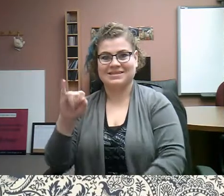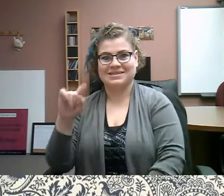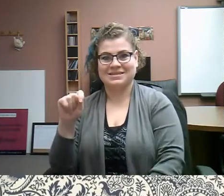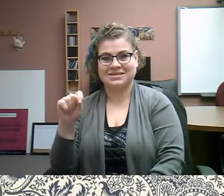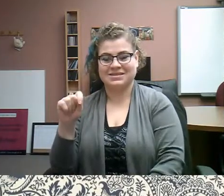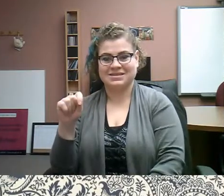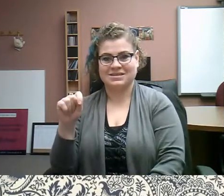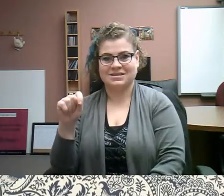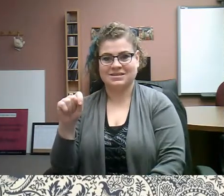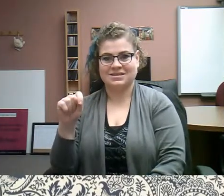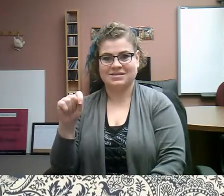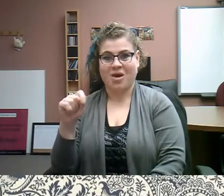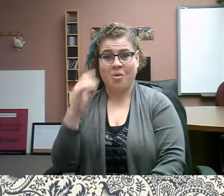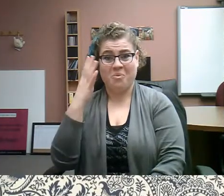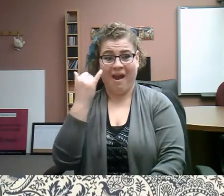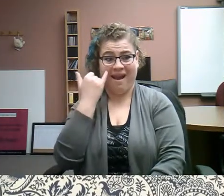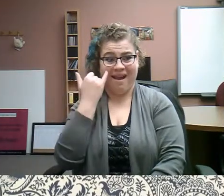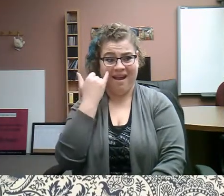sit.